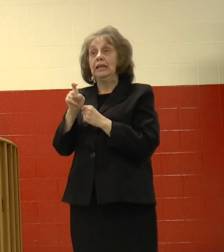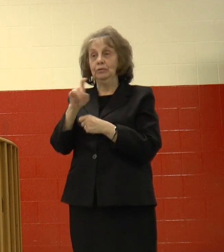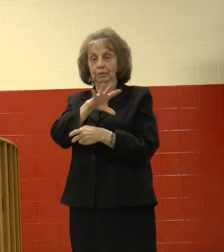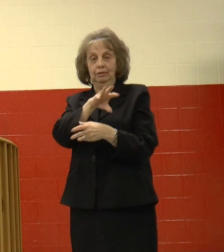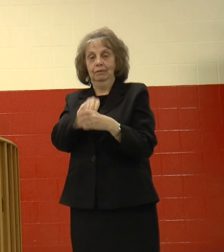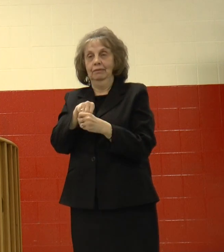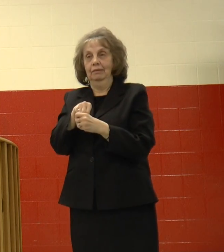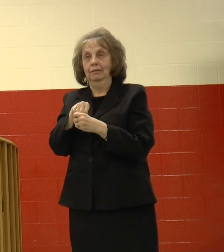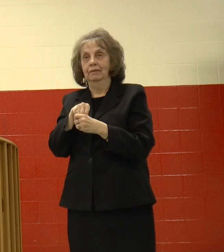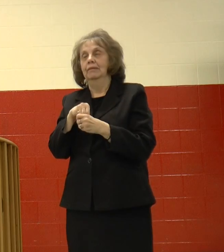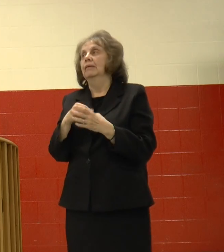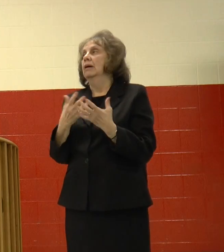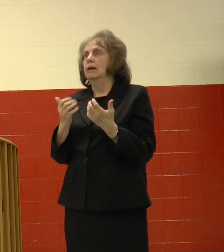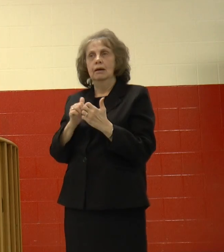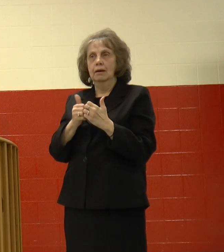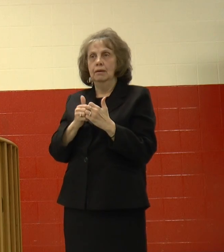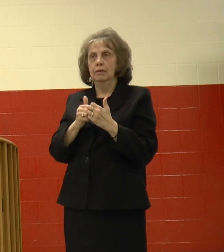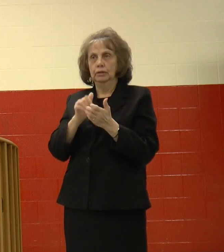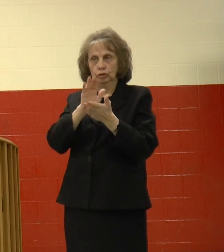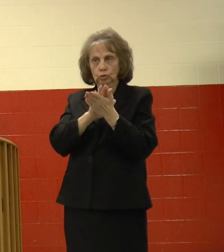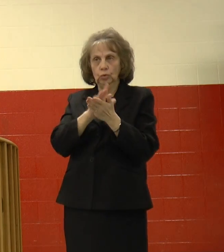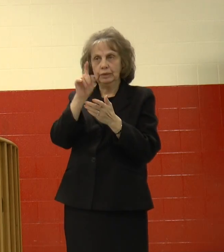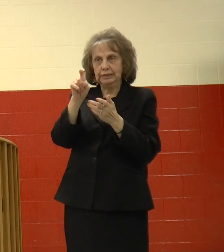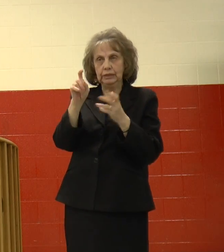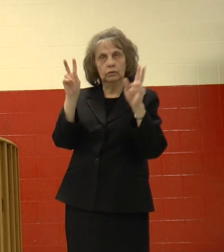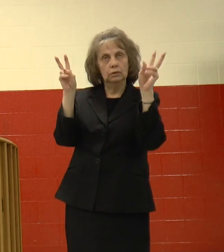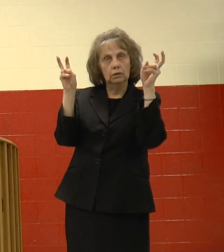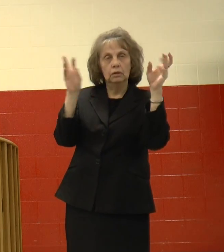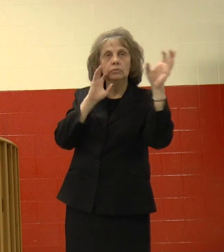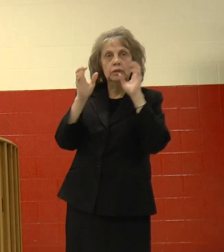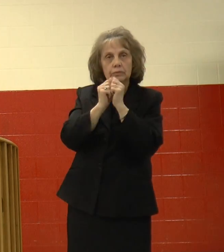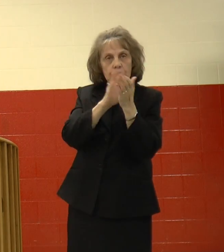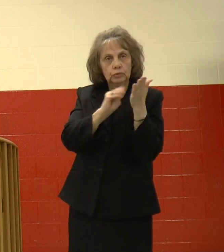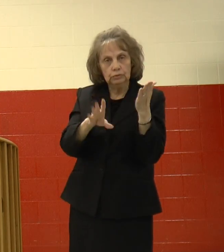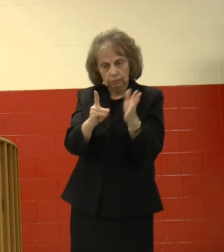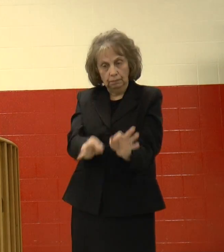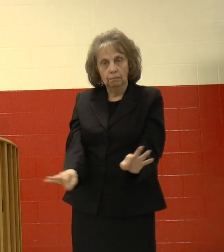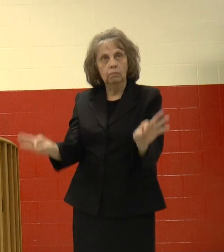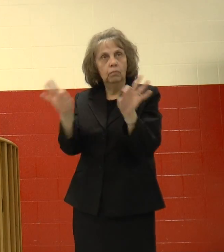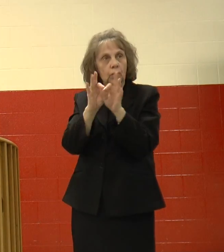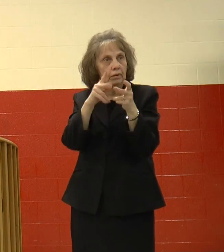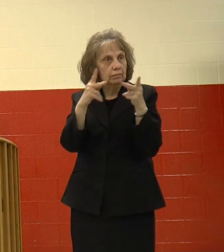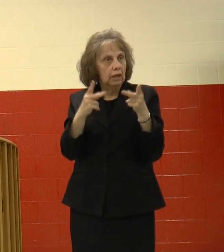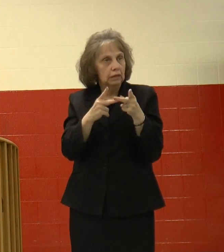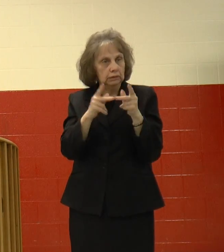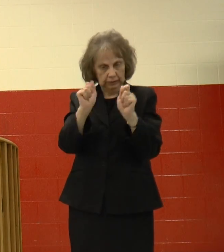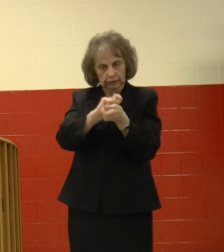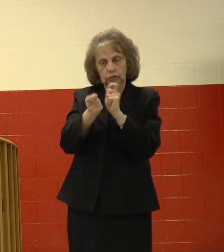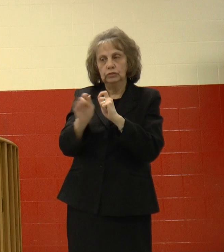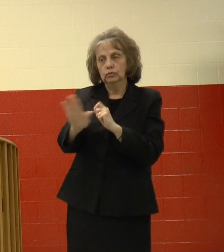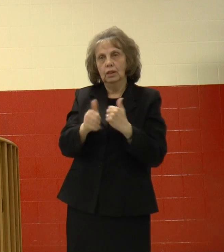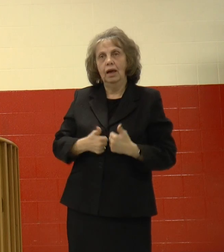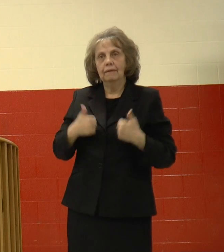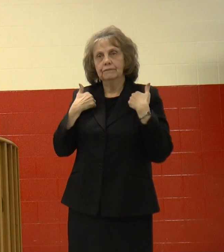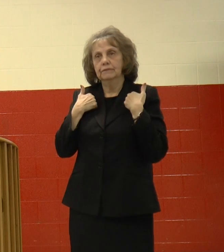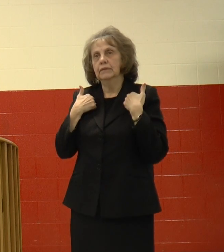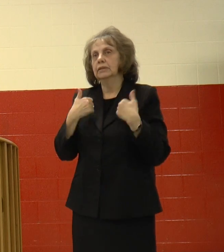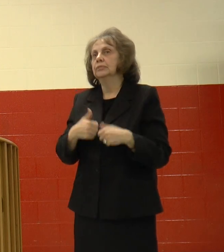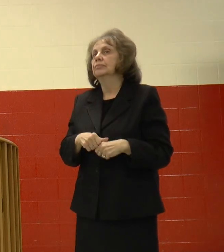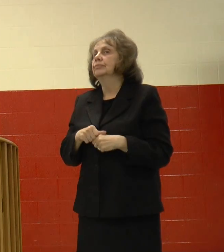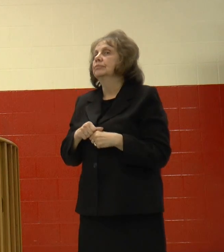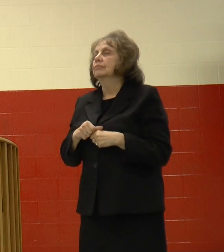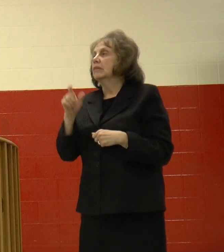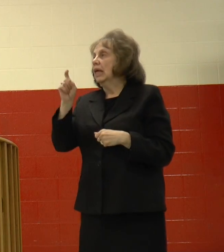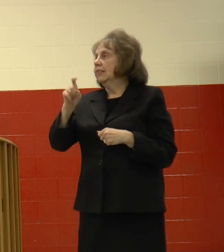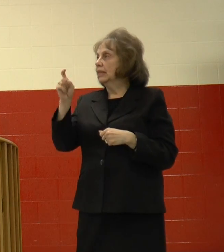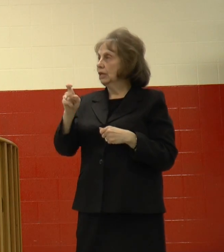engaging. These schools need to communicate to students that this is an important place, a place that can change your life. They need to